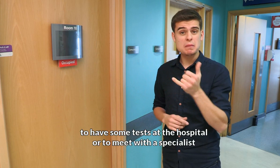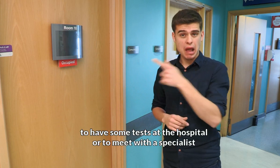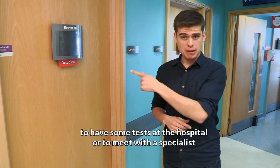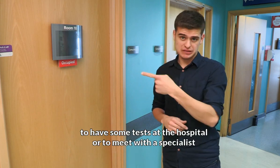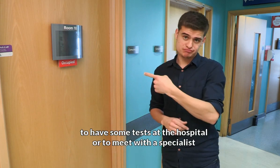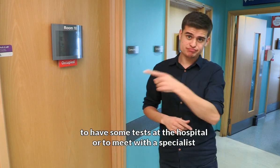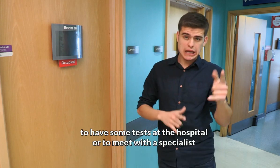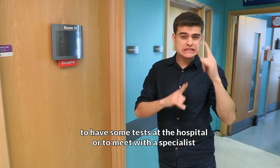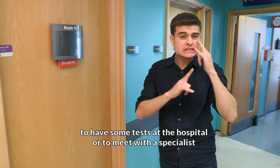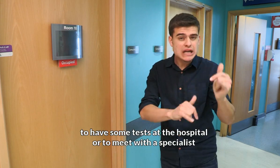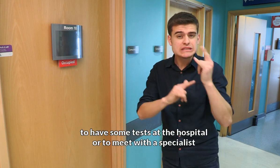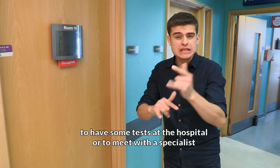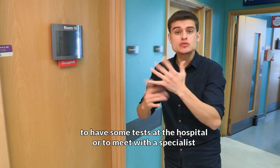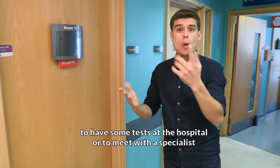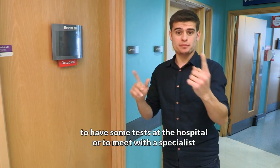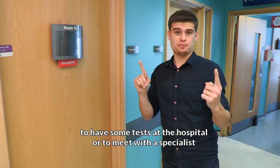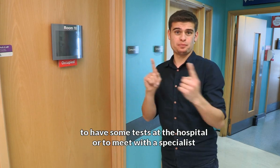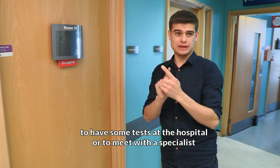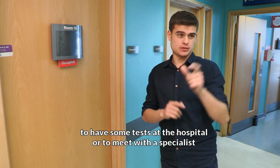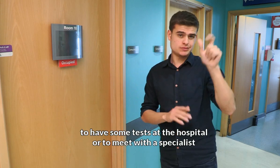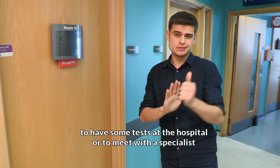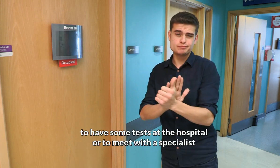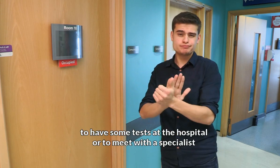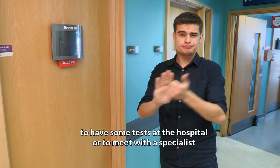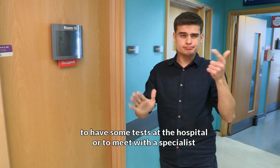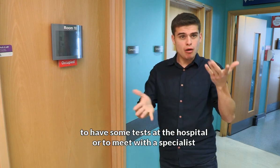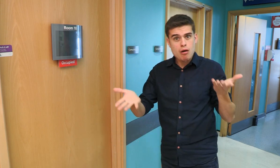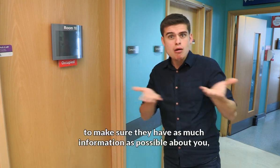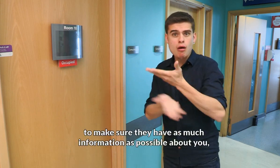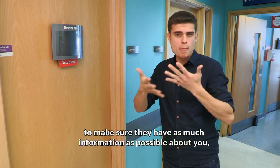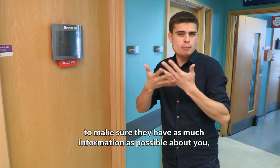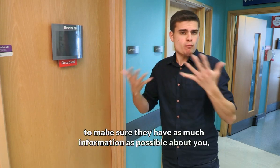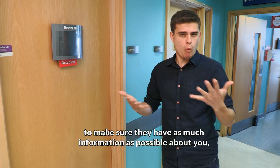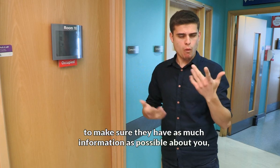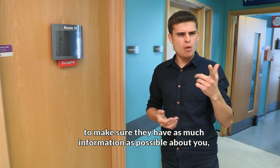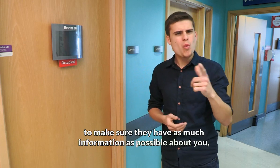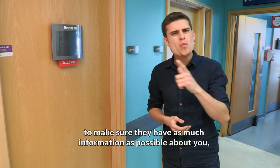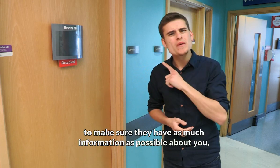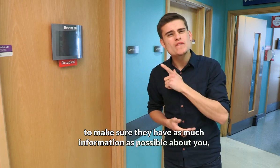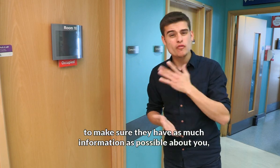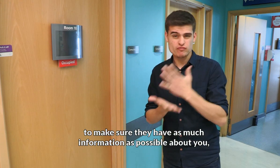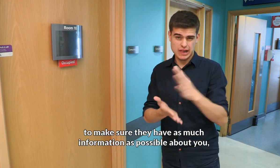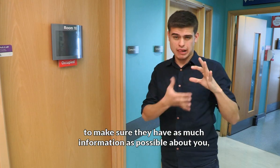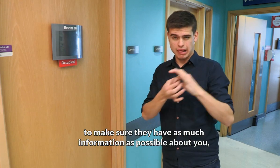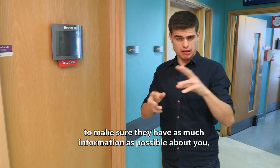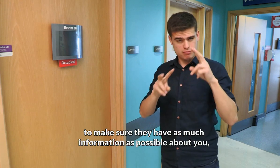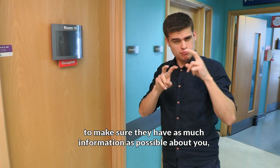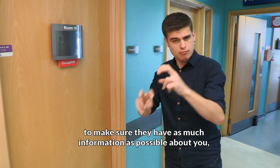have some tests at the hospital, or to meet with a specialist to make sure they have as much information as possible about